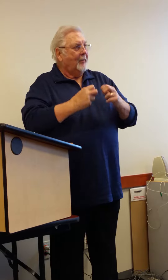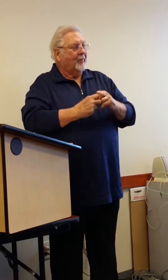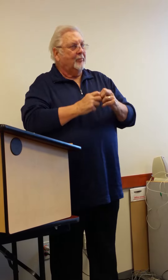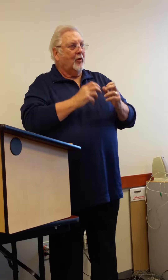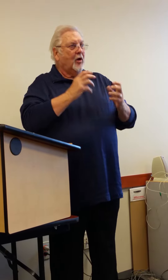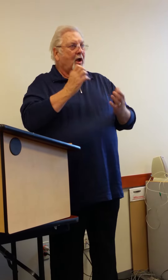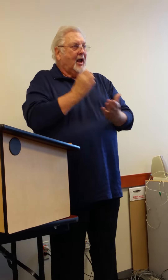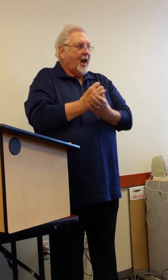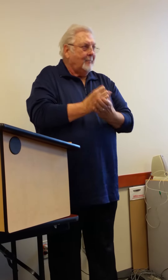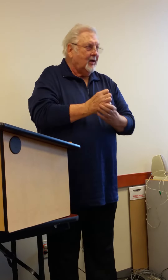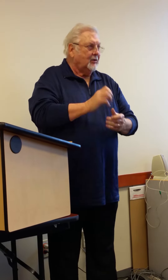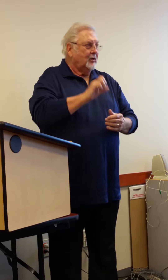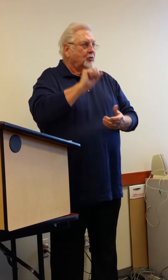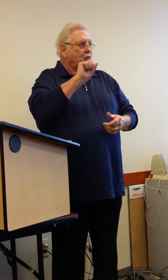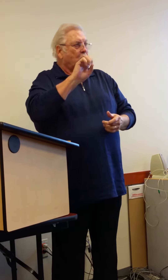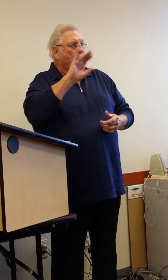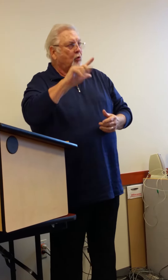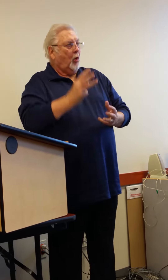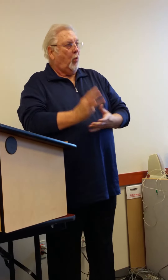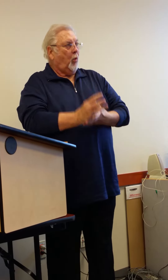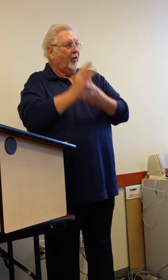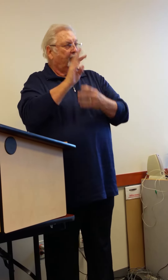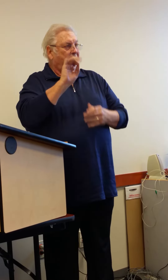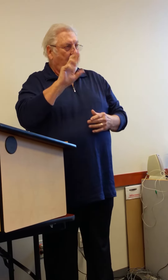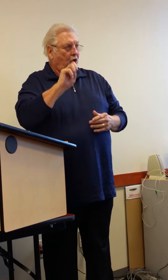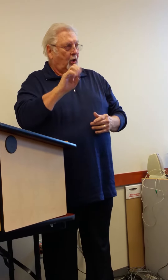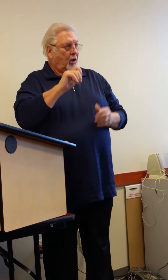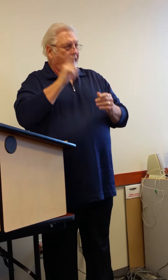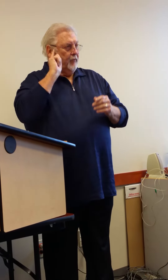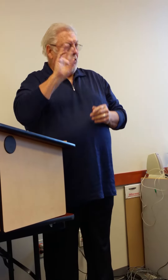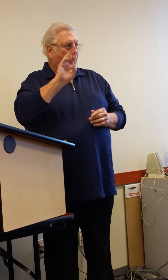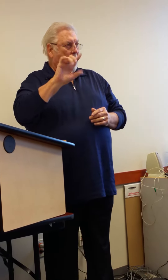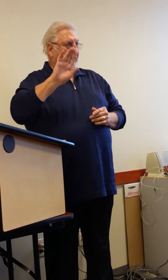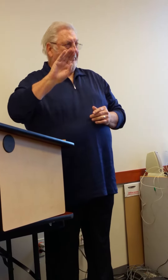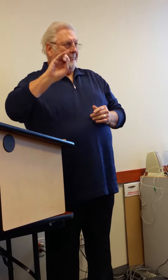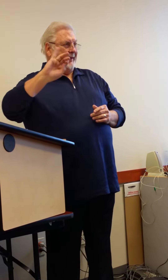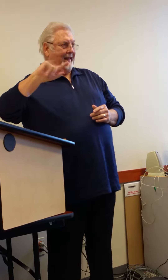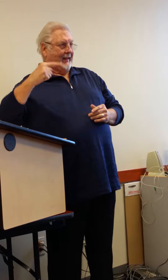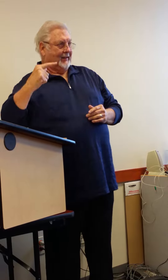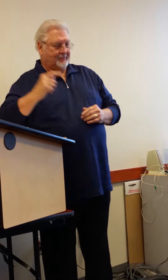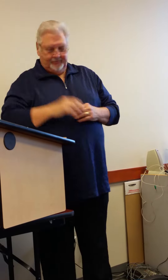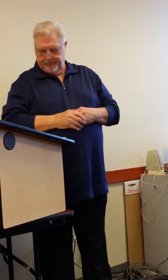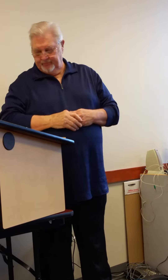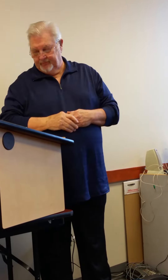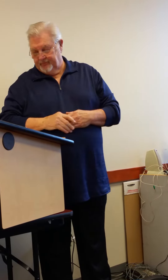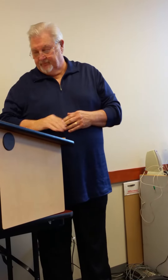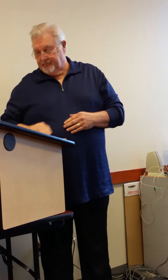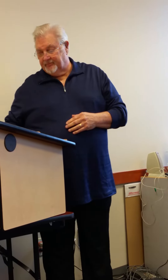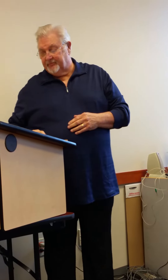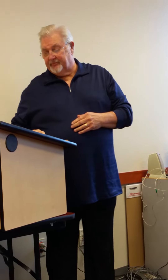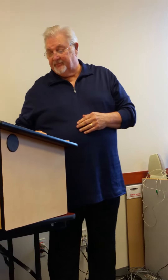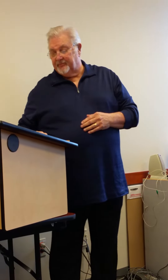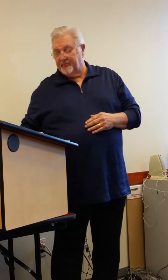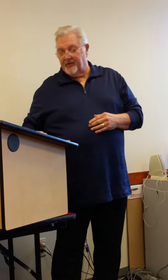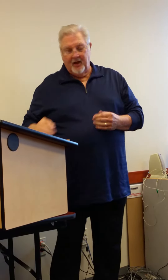psychological, physical, economical, social welfare, and the well-being.